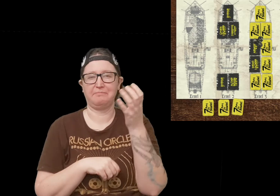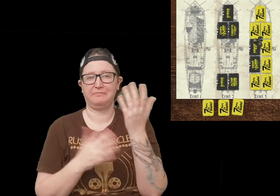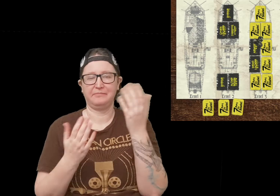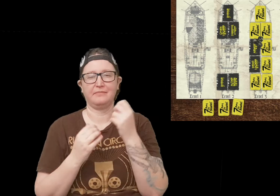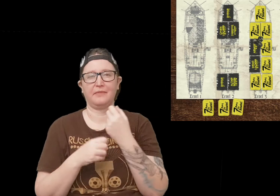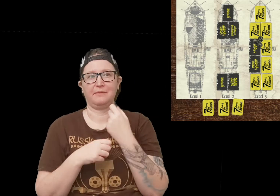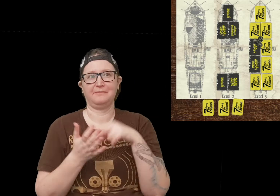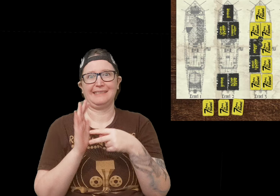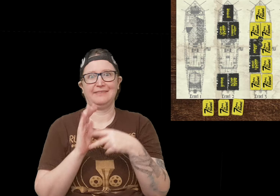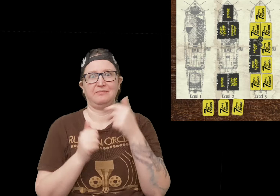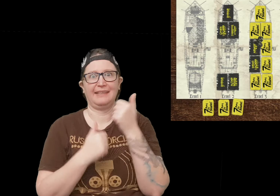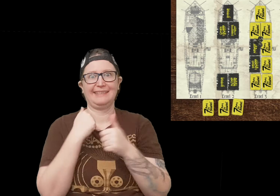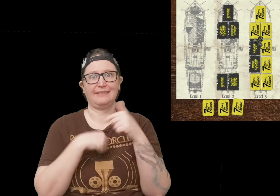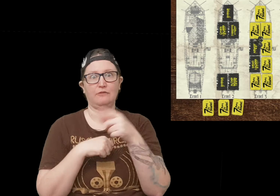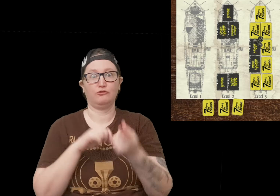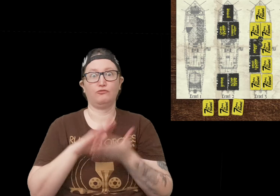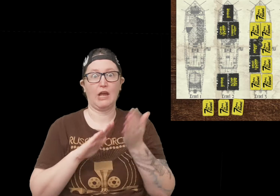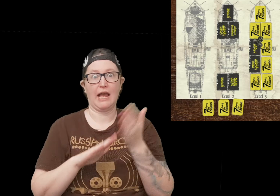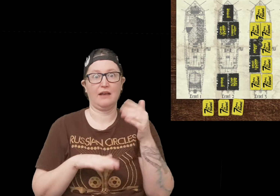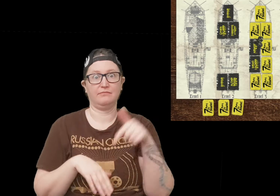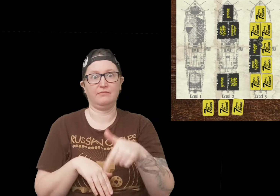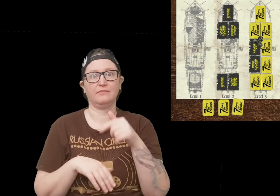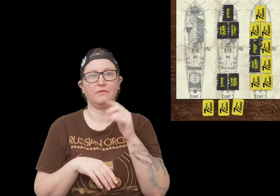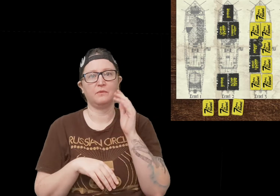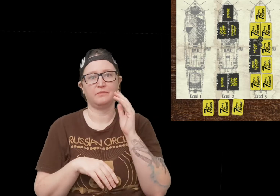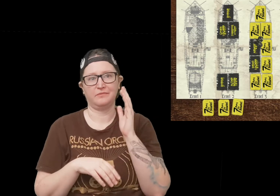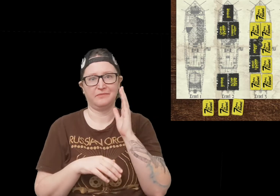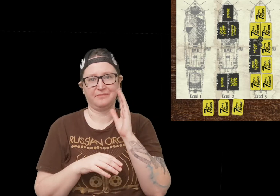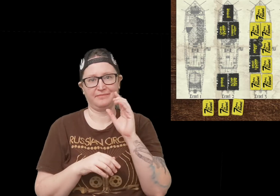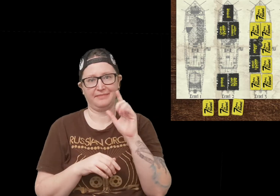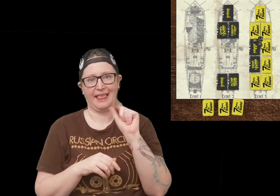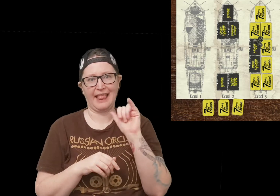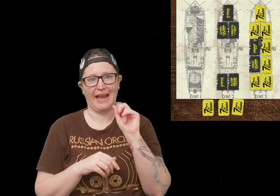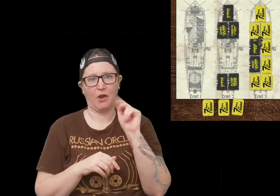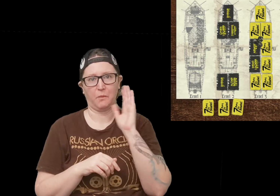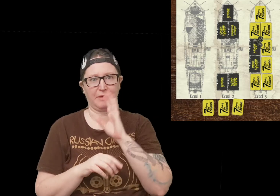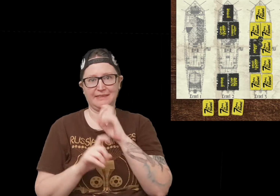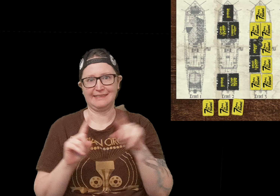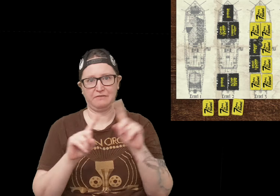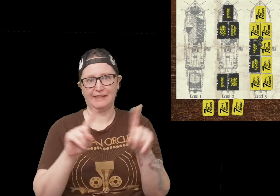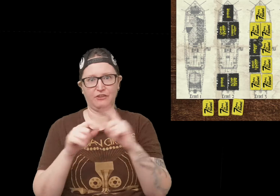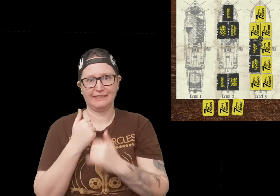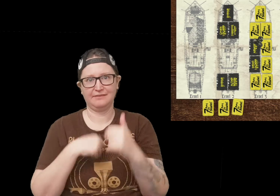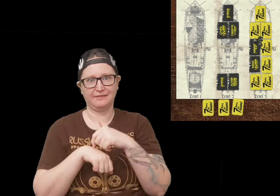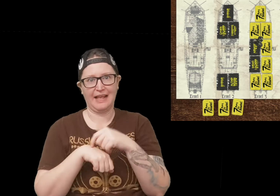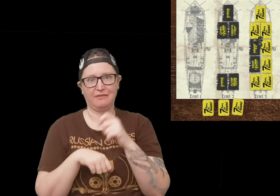kind of a cool concept. So it means that each time that you run this, you can have a completely